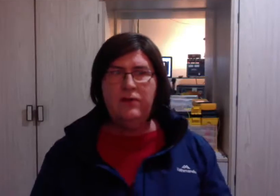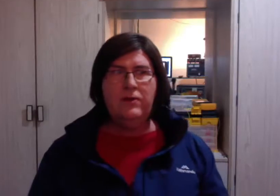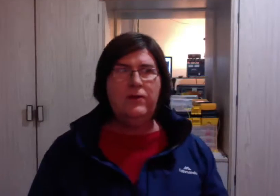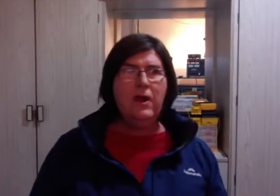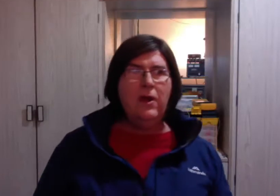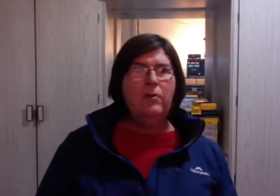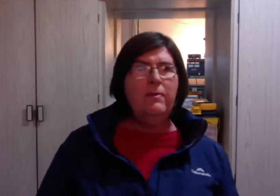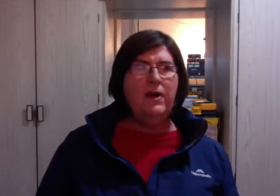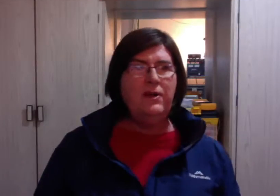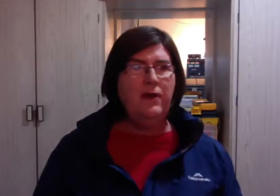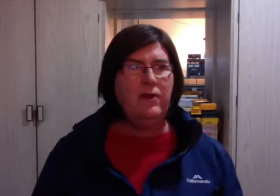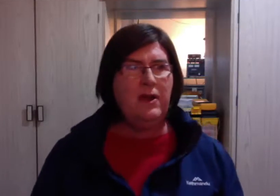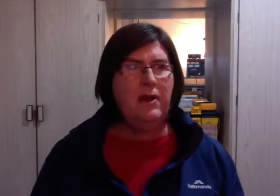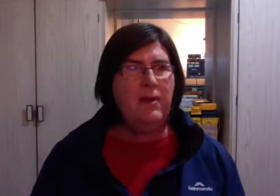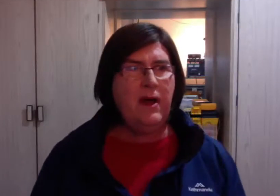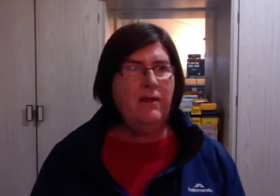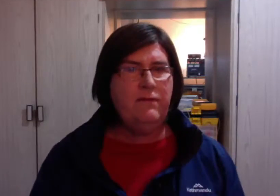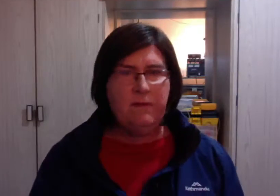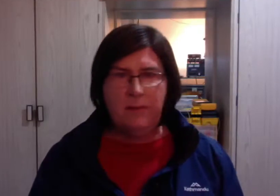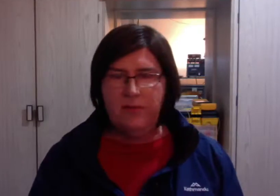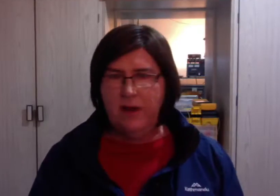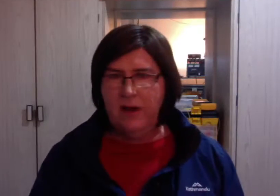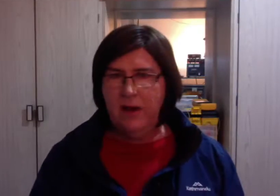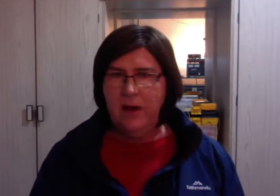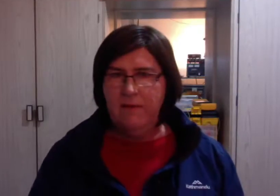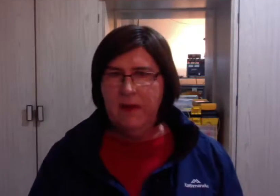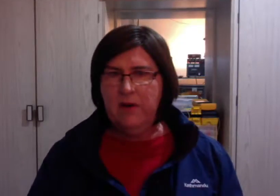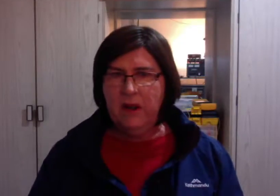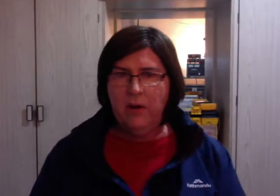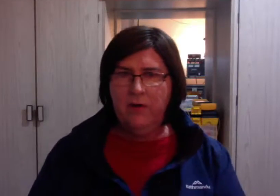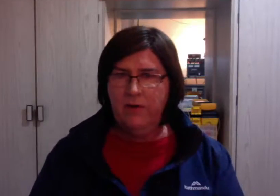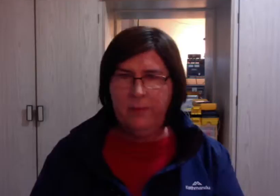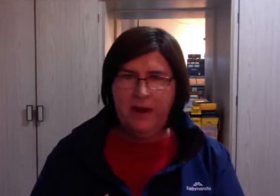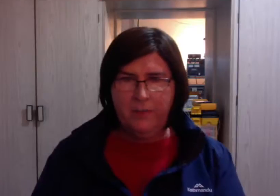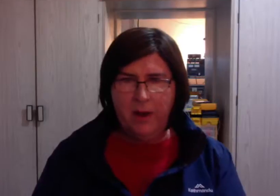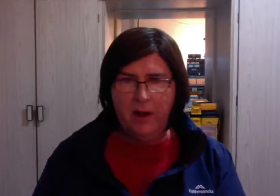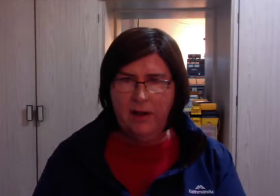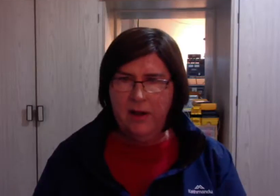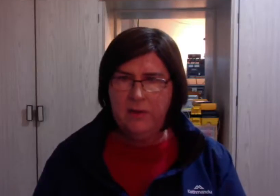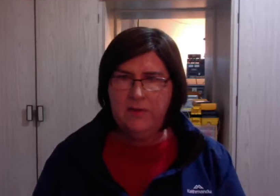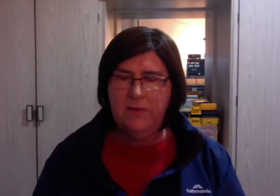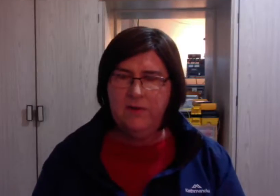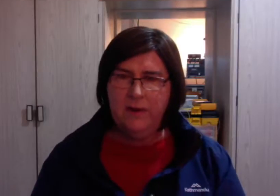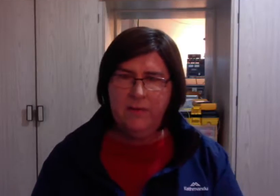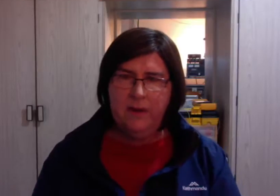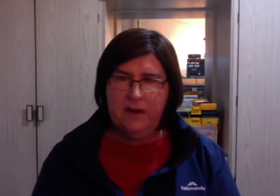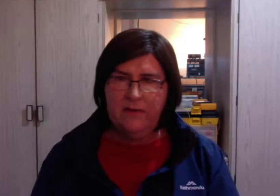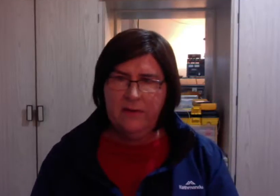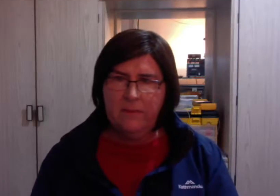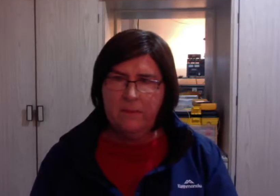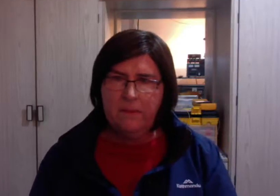is when my tires got down about 50%, they would go onto the spares pile and I would use them as my spares.